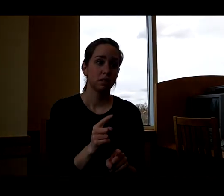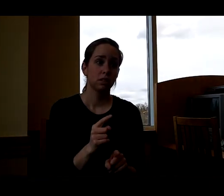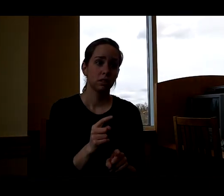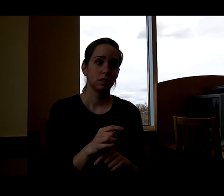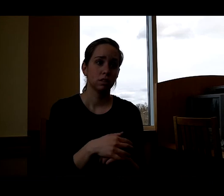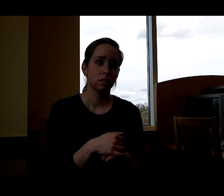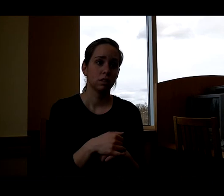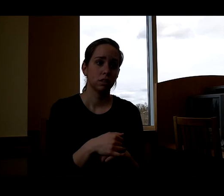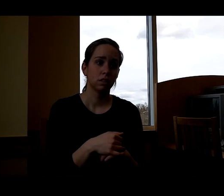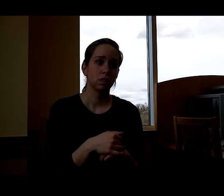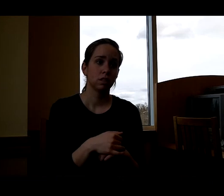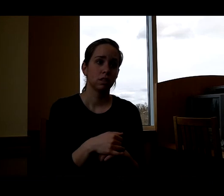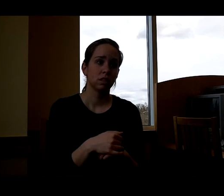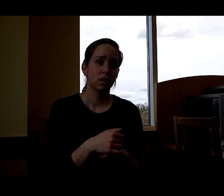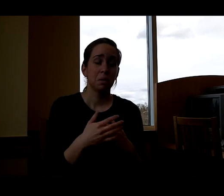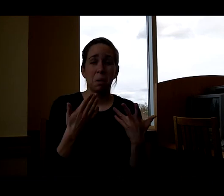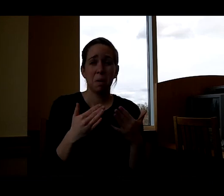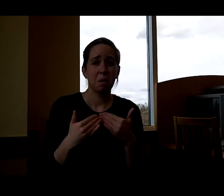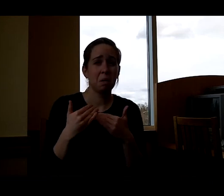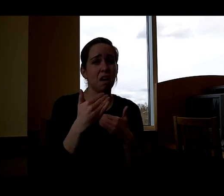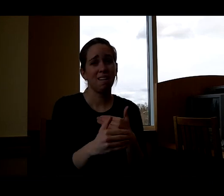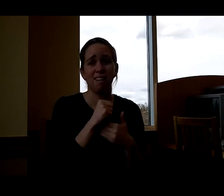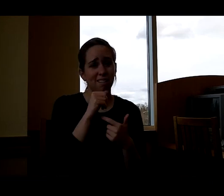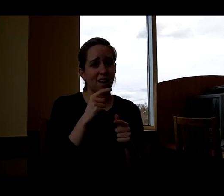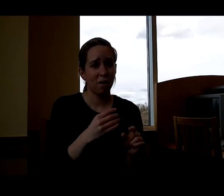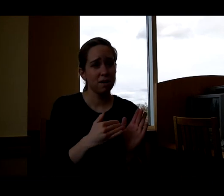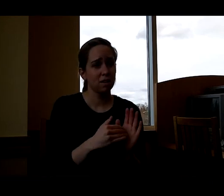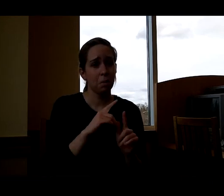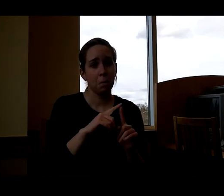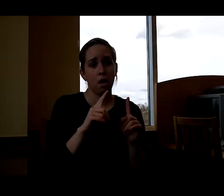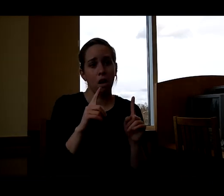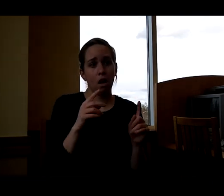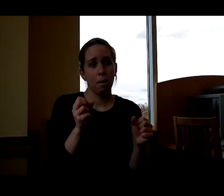to the point where we might be past it, but I wouldn't be surprised if the temperature drops real cool. Maybe next week, one night,